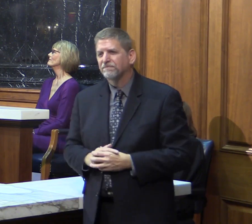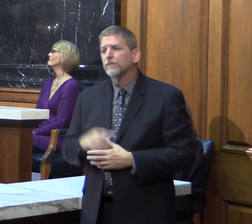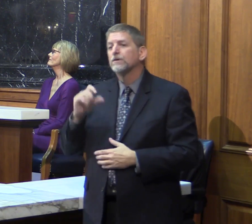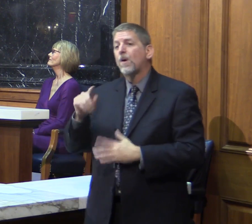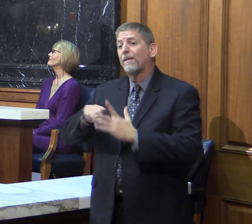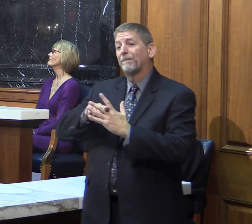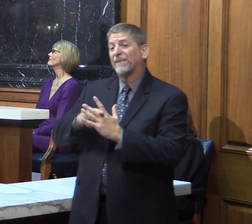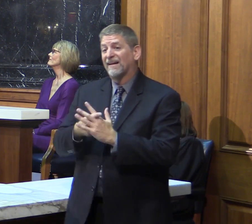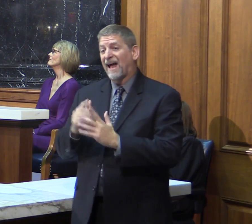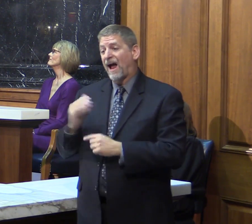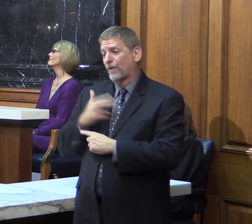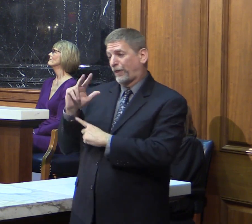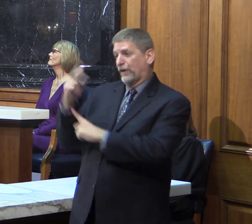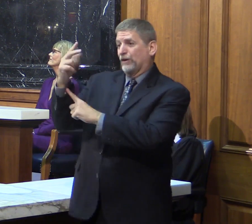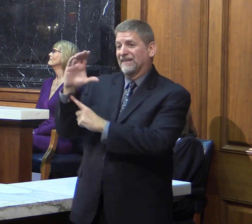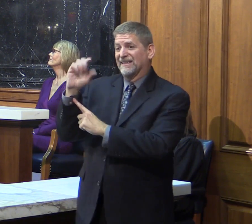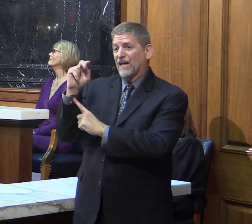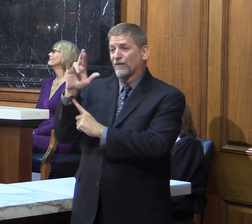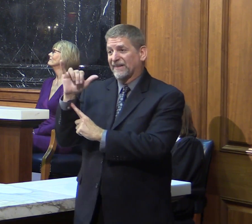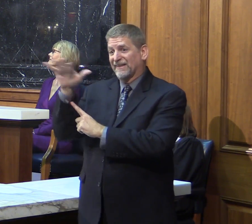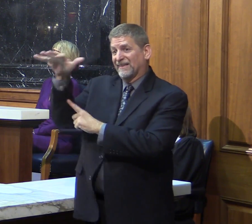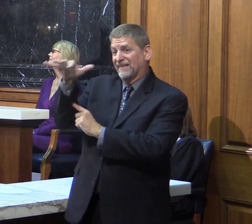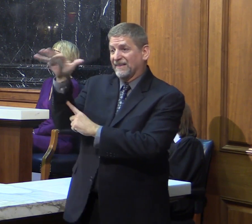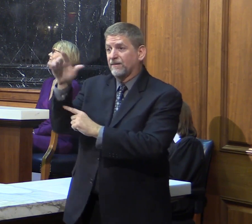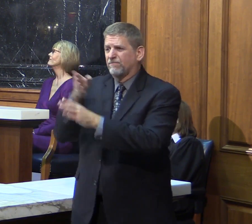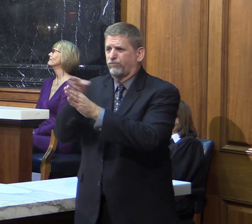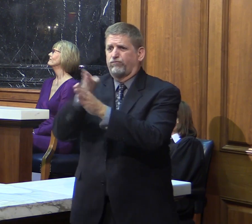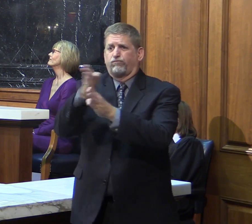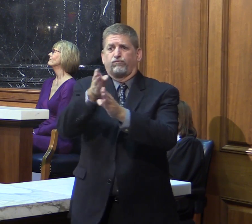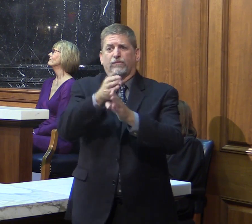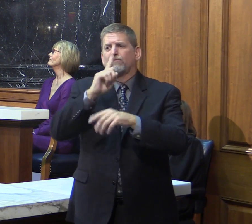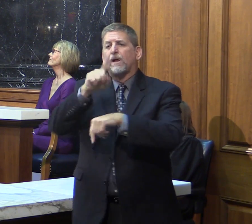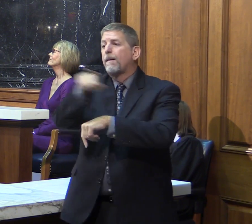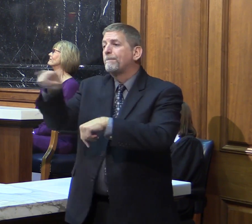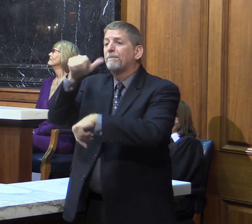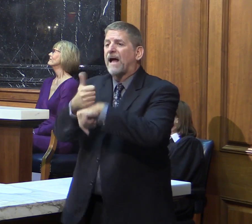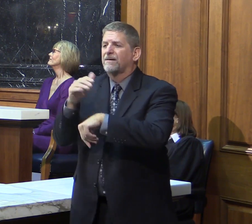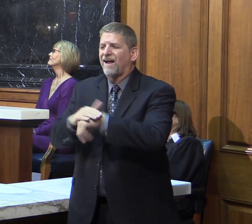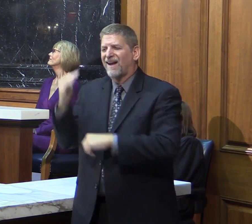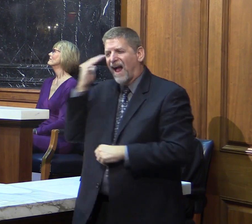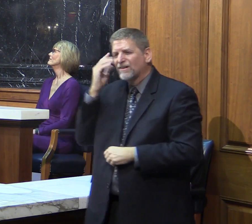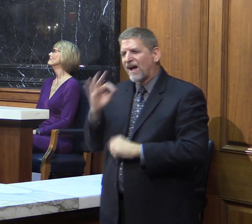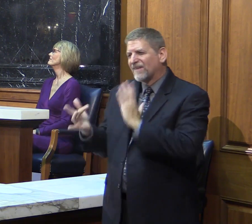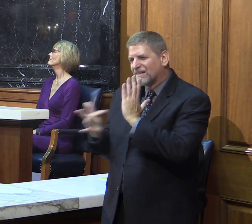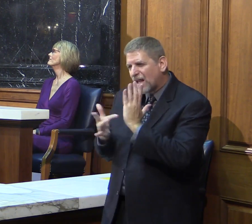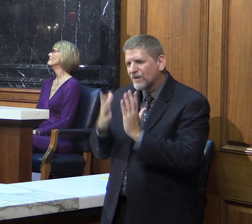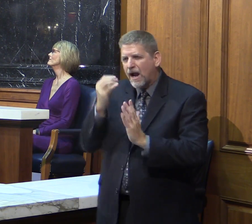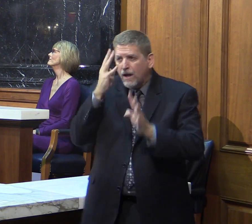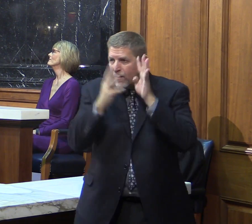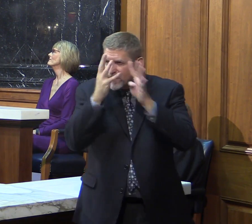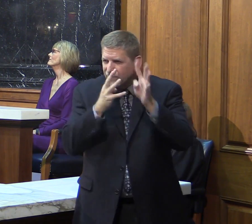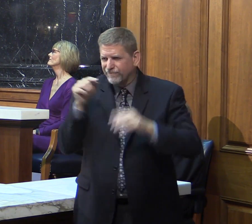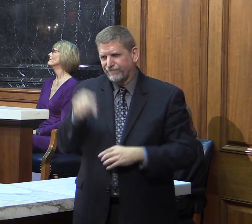see jobs and entire industries based on knowledge, technology, and innovation. And work is